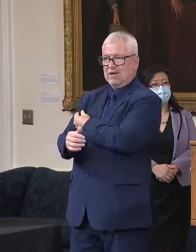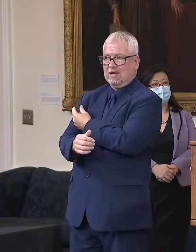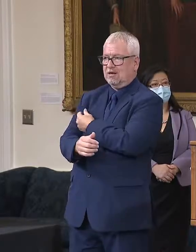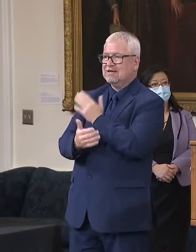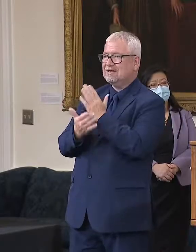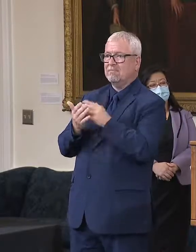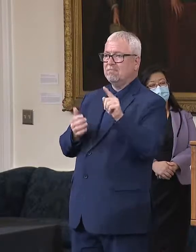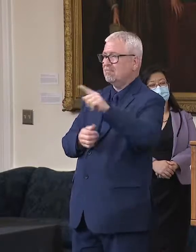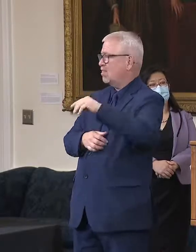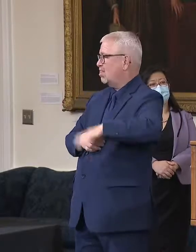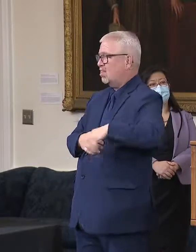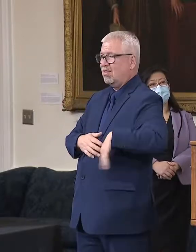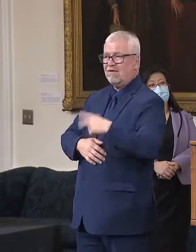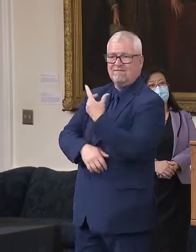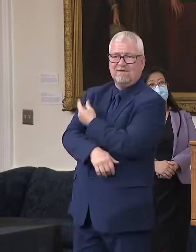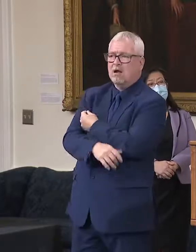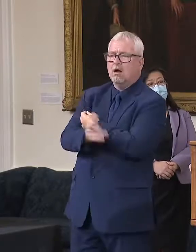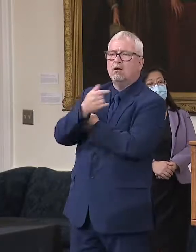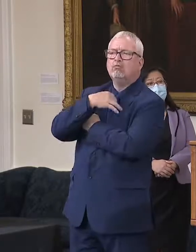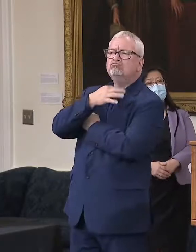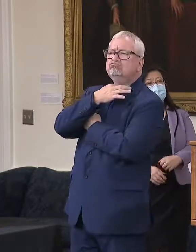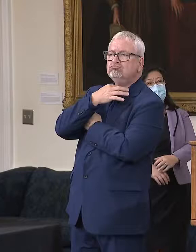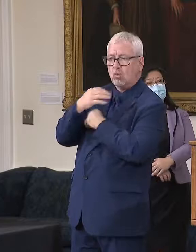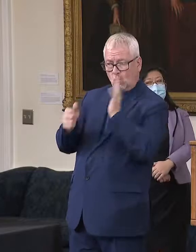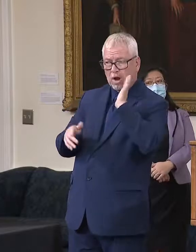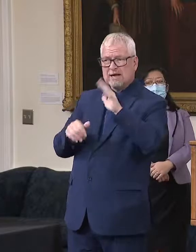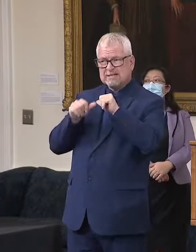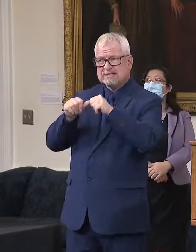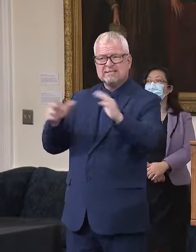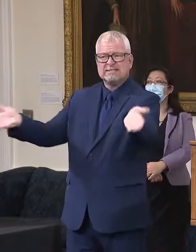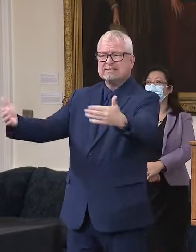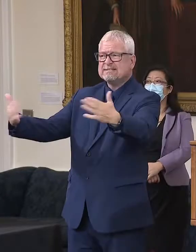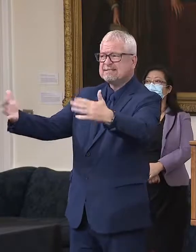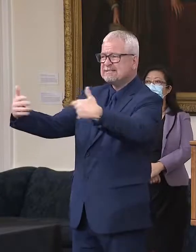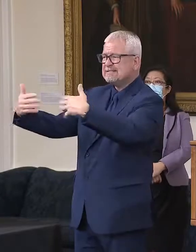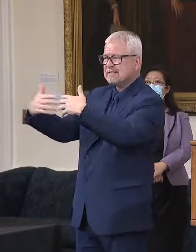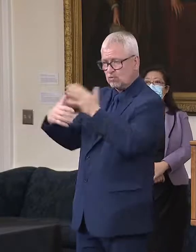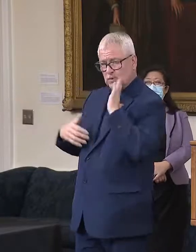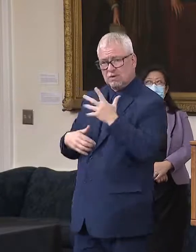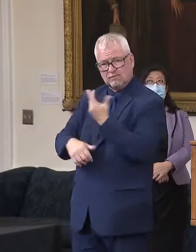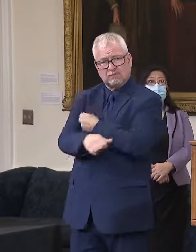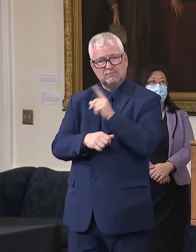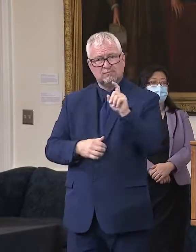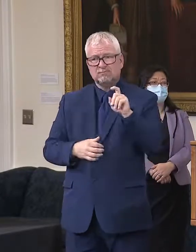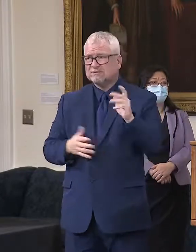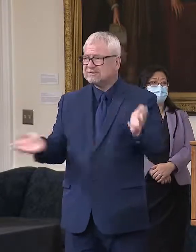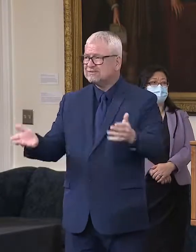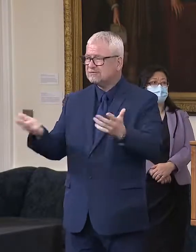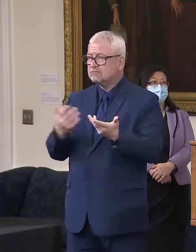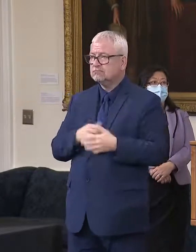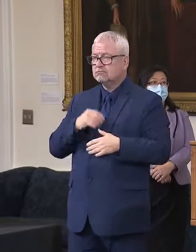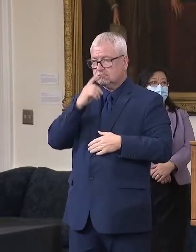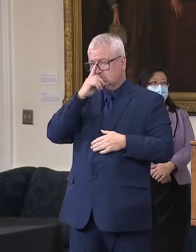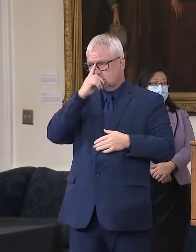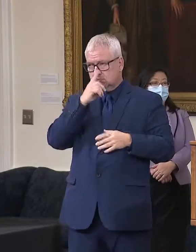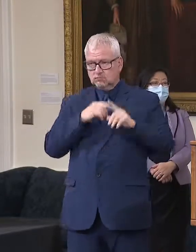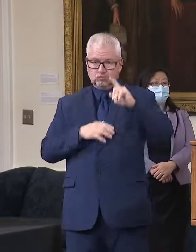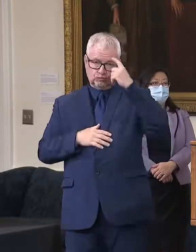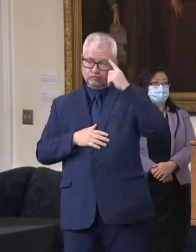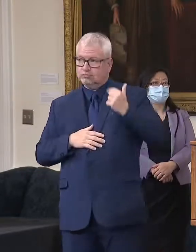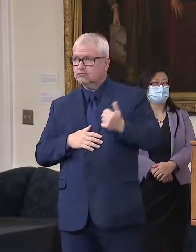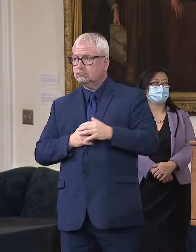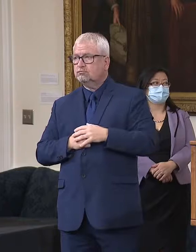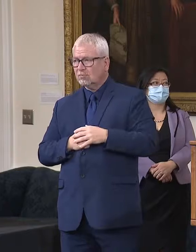to at least encourage them that they should receive vaccination? We've been encouraging every single person